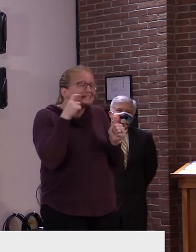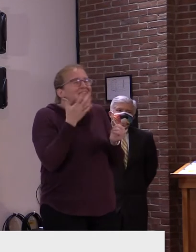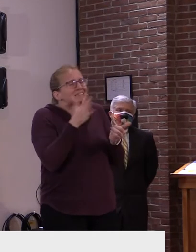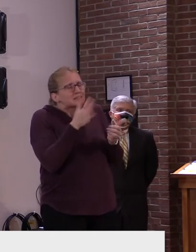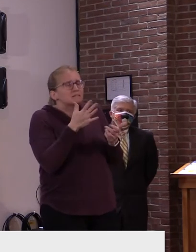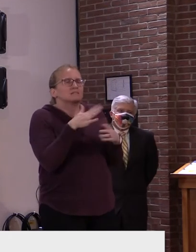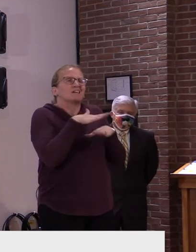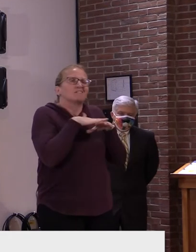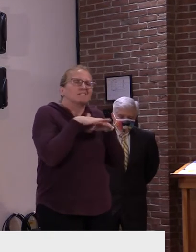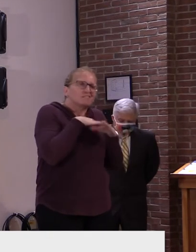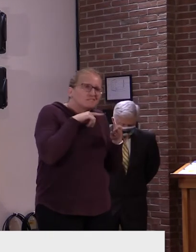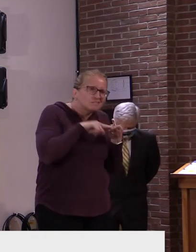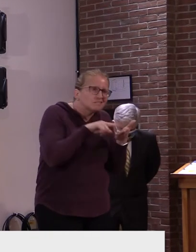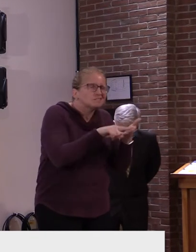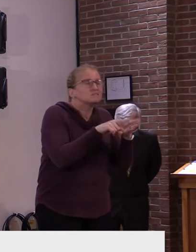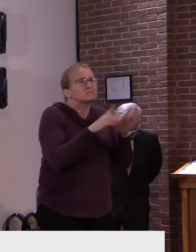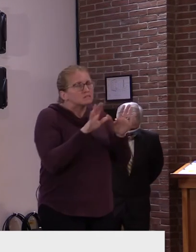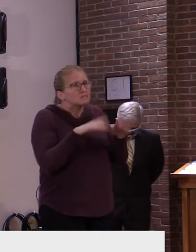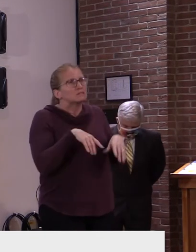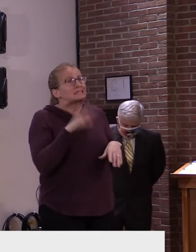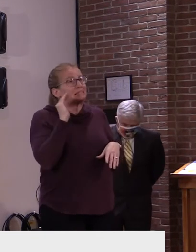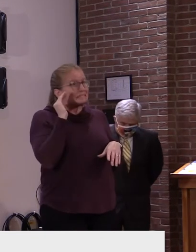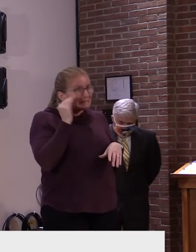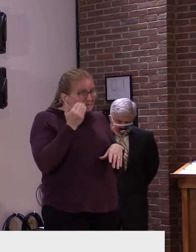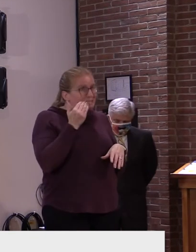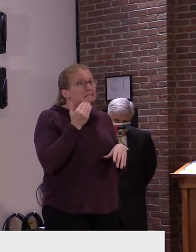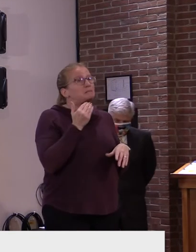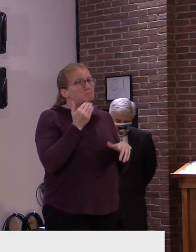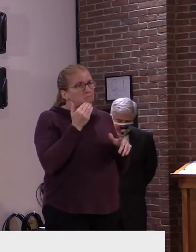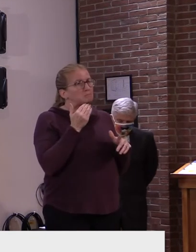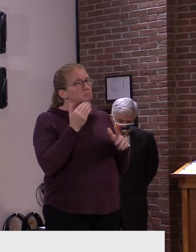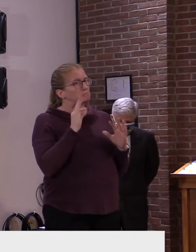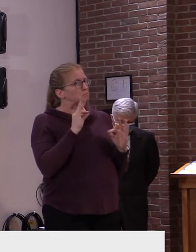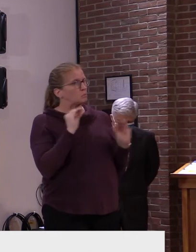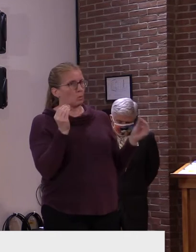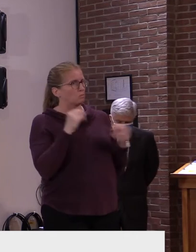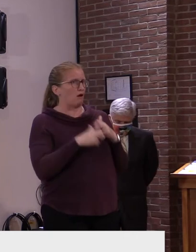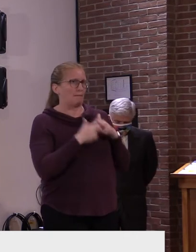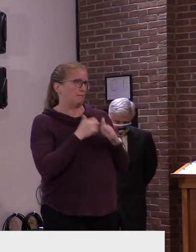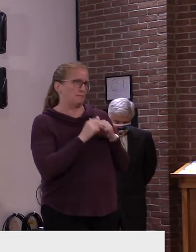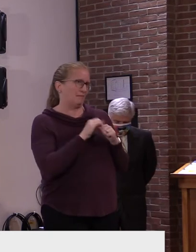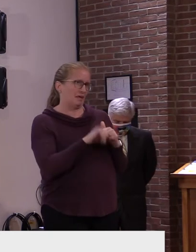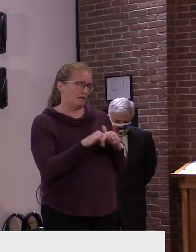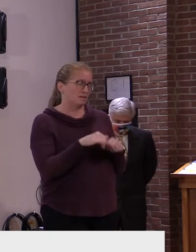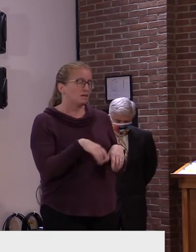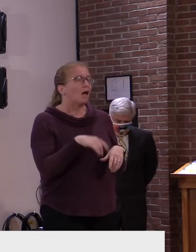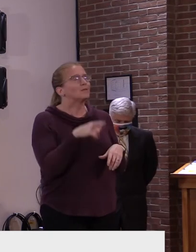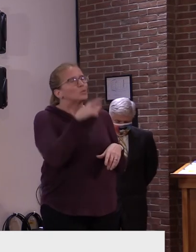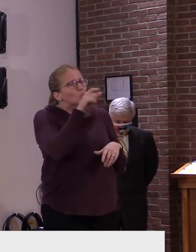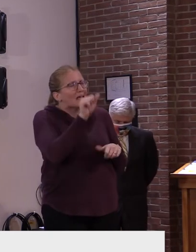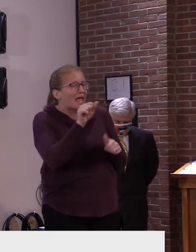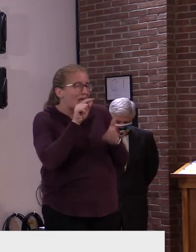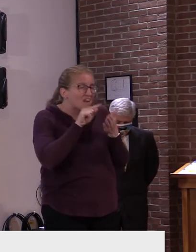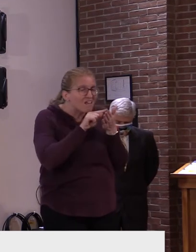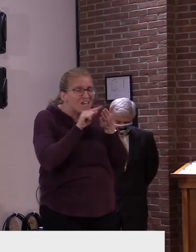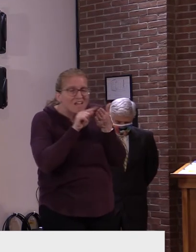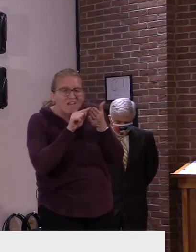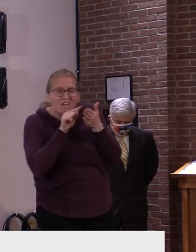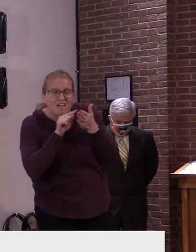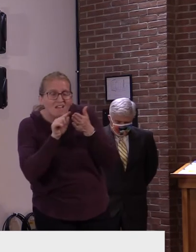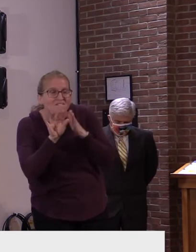masking and though you can cherry-pick the literature and find a study that would support masking being